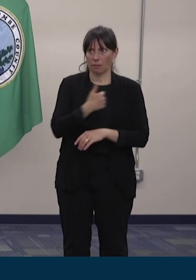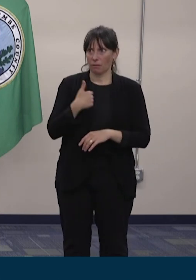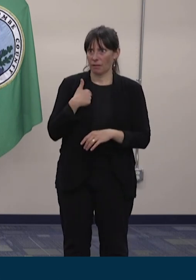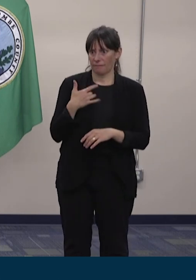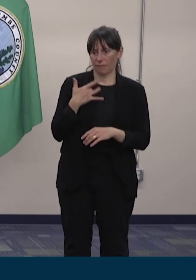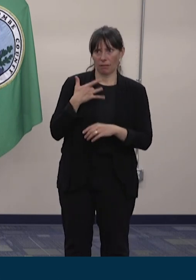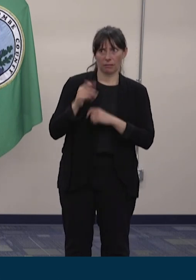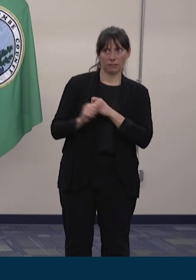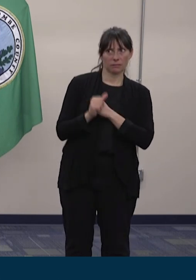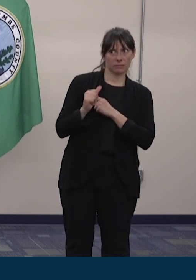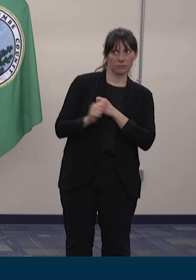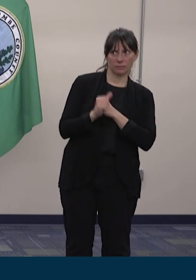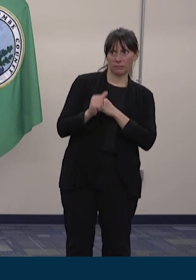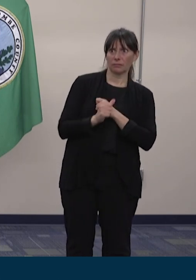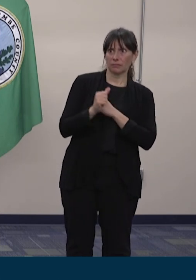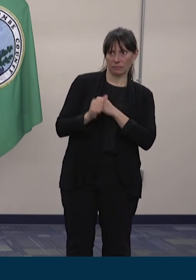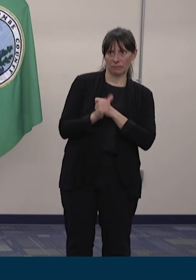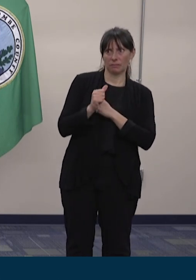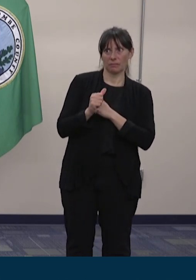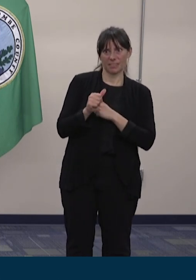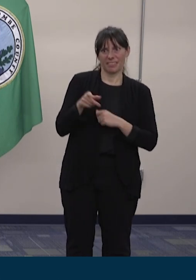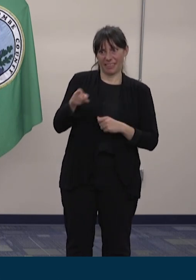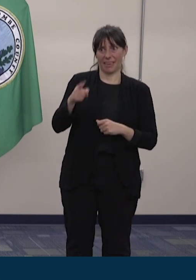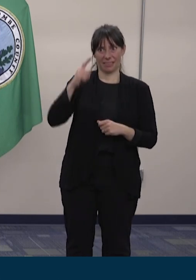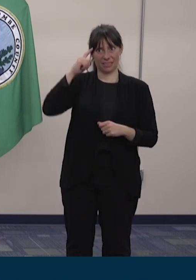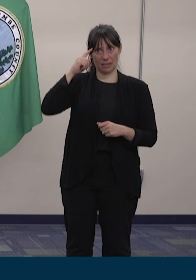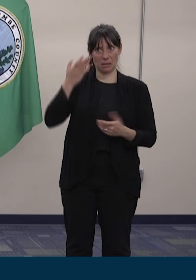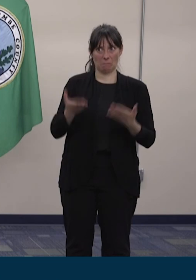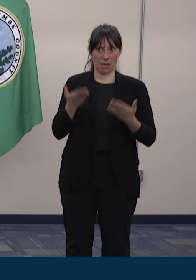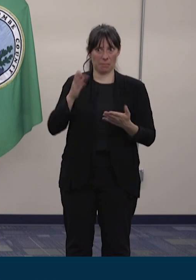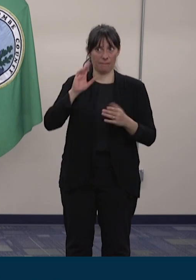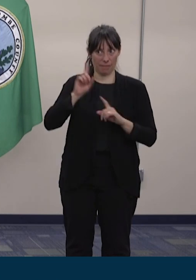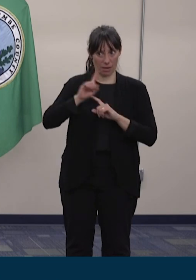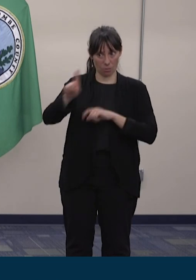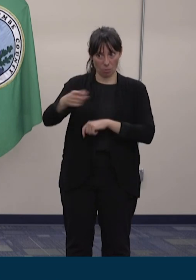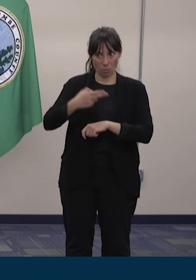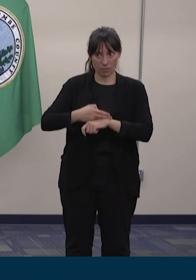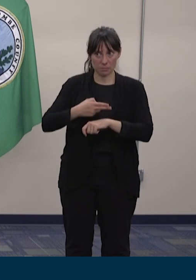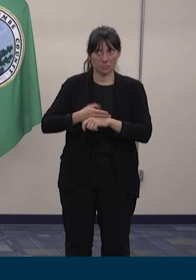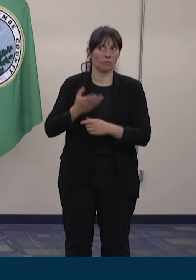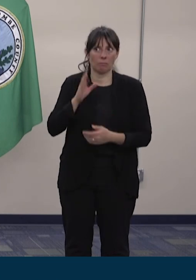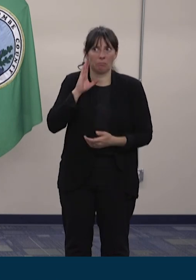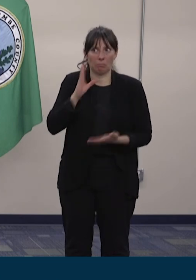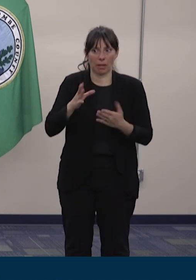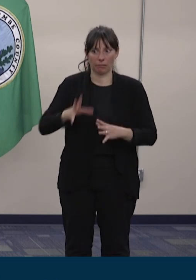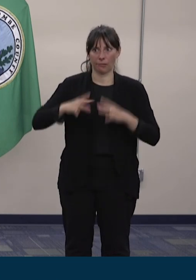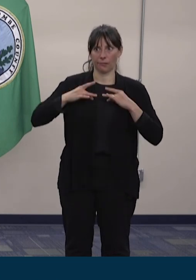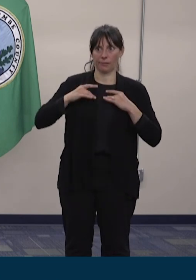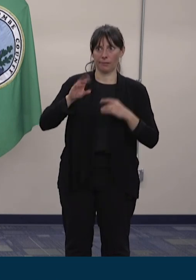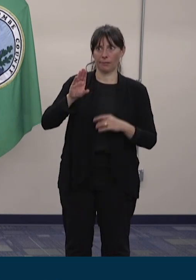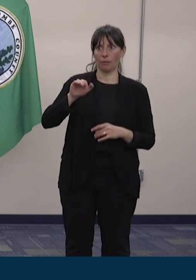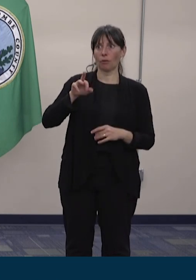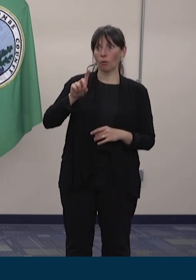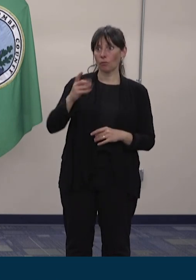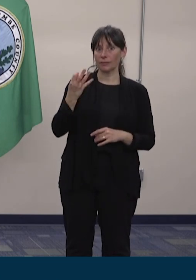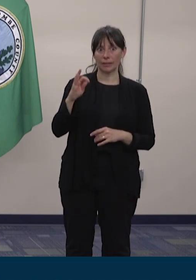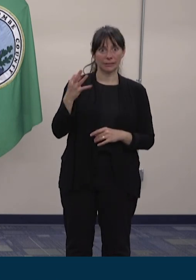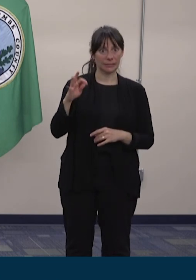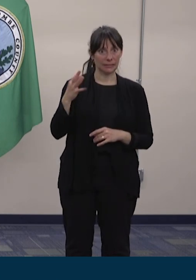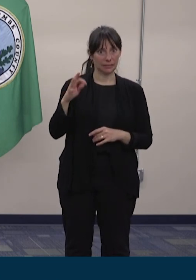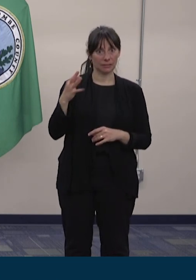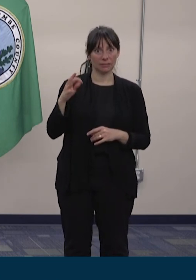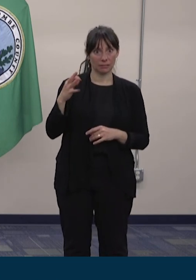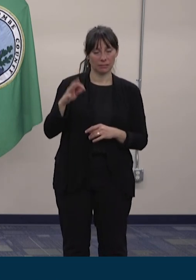sea amenazante para sus avoid an vidas, exposure to COVID-19. I can emphatically como and la without COVID-19.